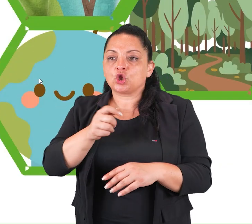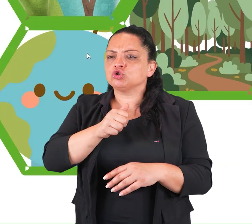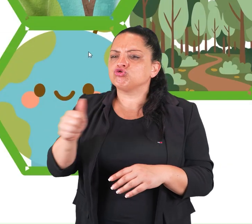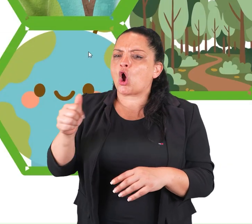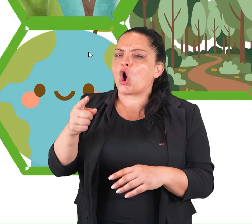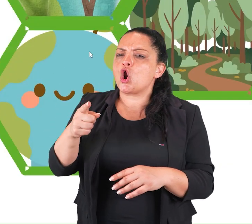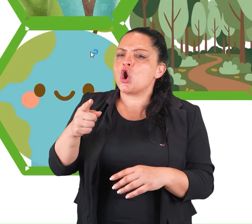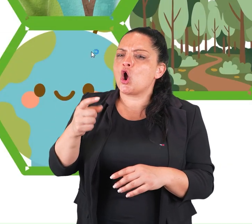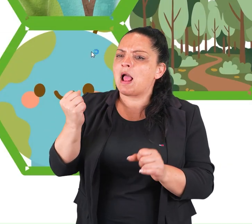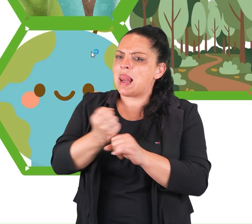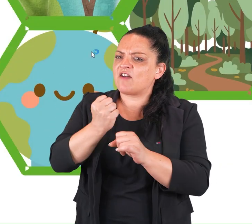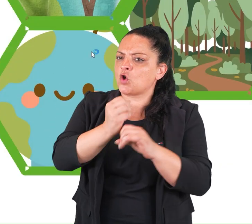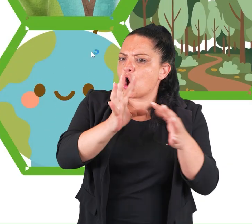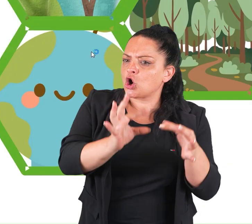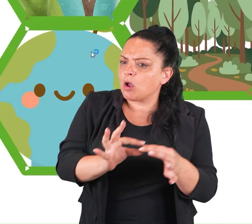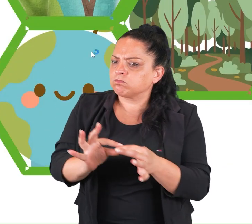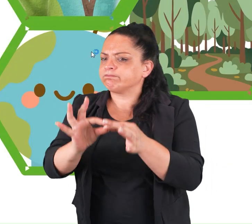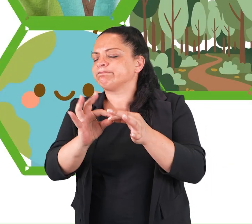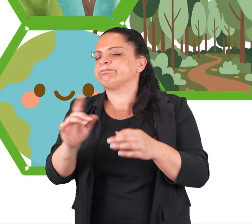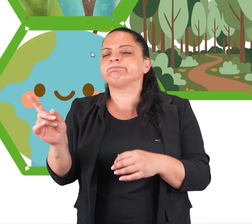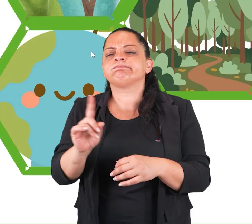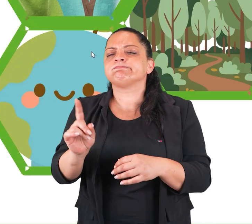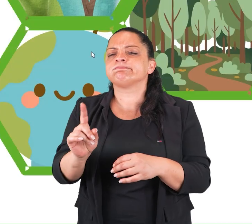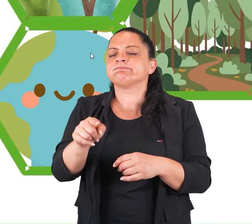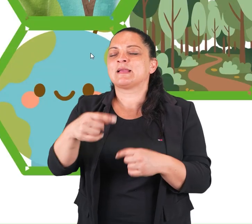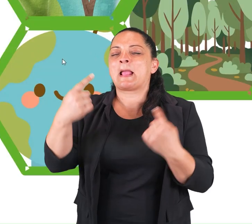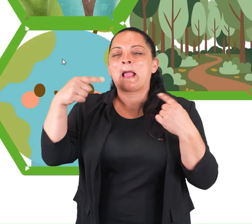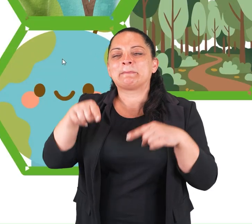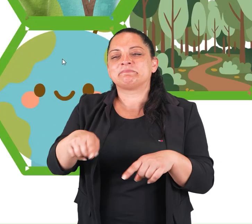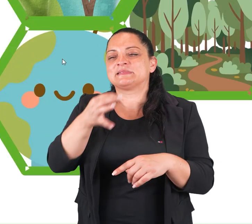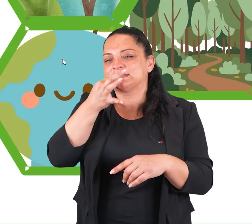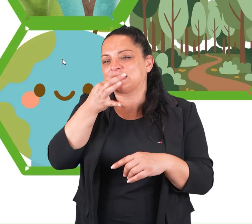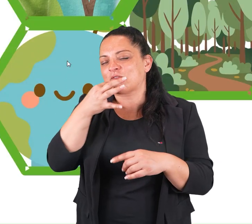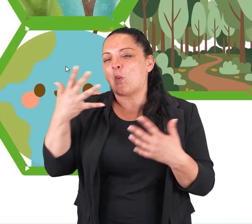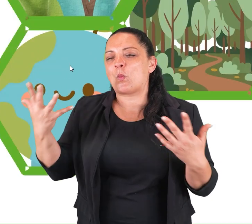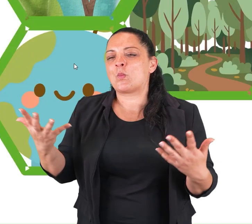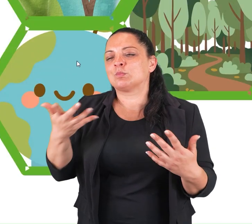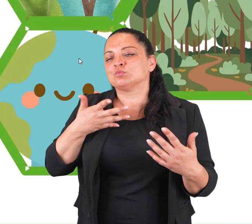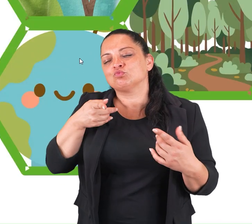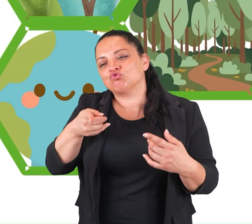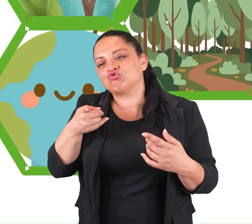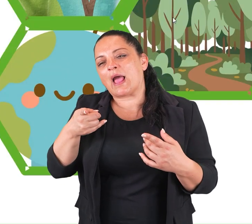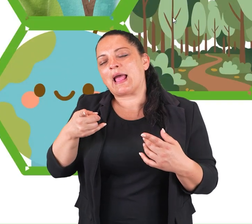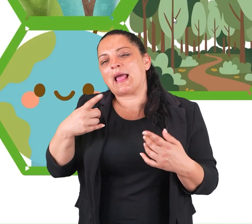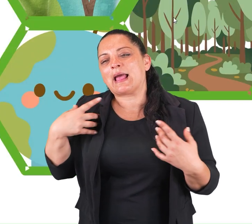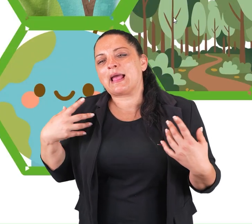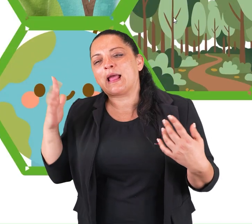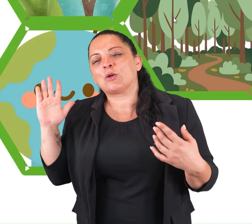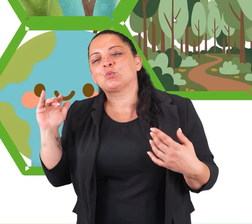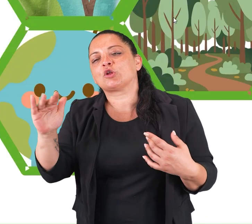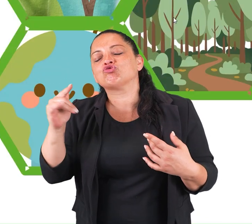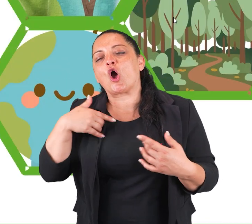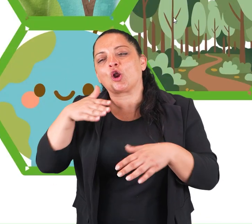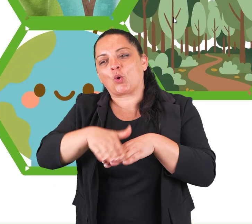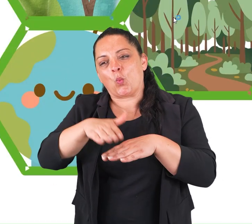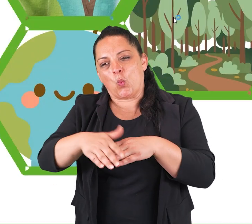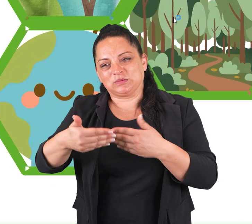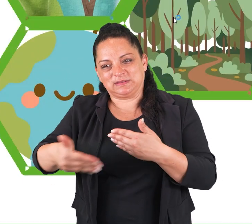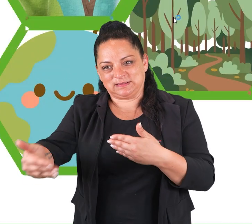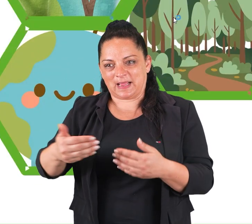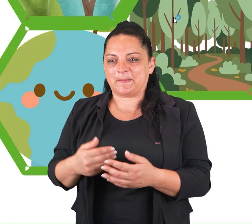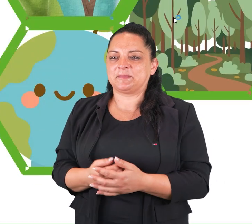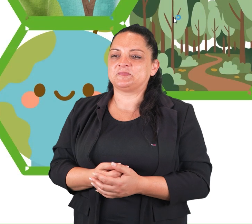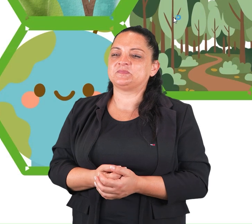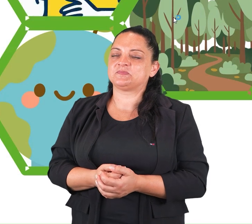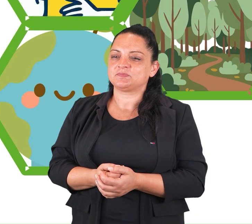is not only something that is work related, but it's something that you carry with you